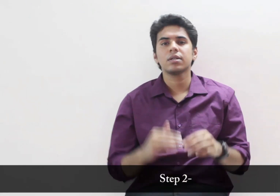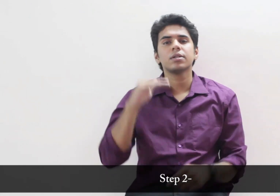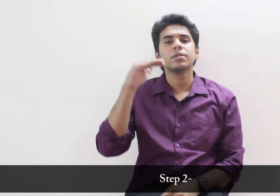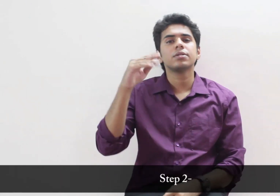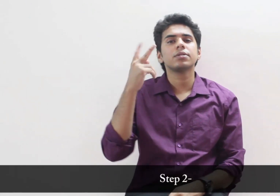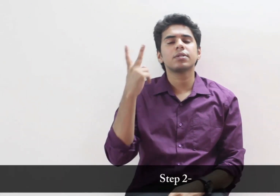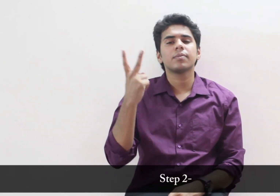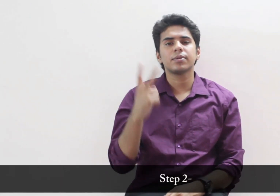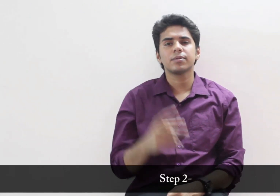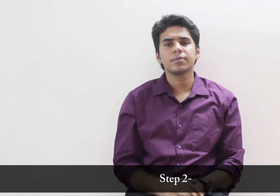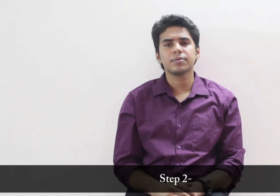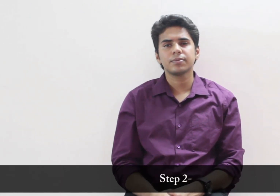Step 2.